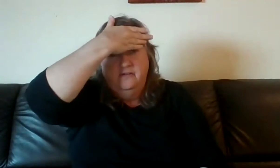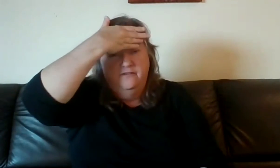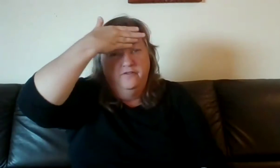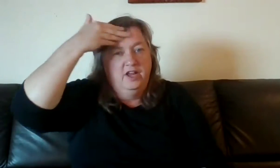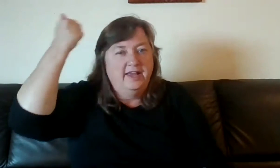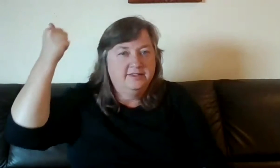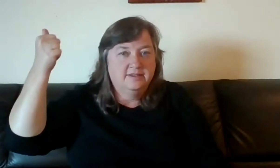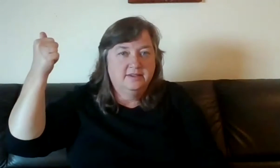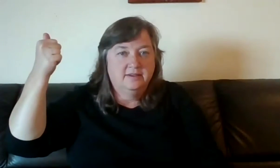forget,